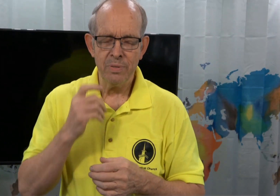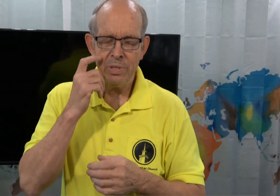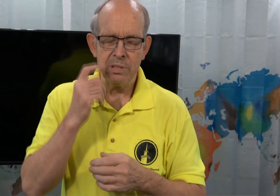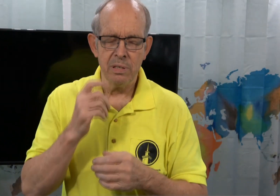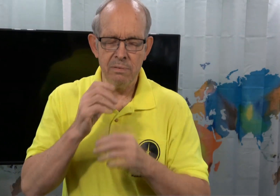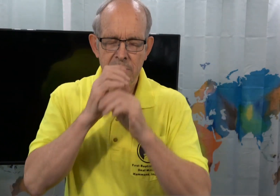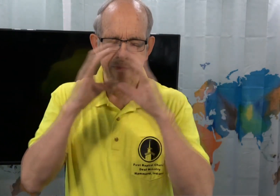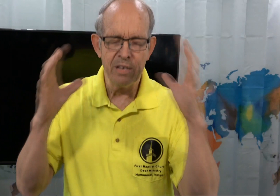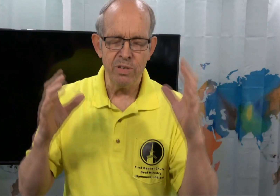is he Vision?